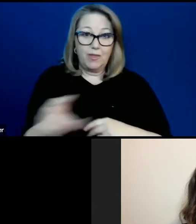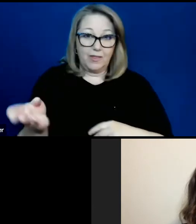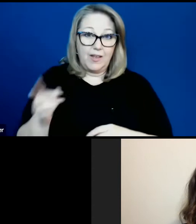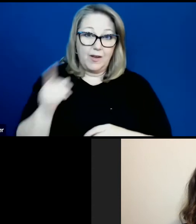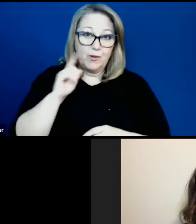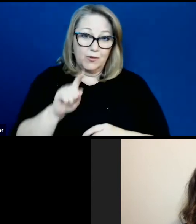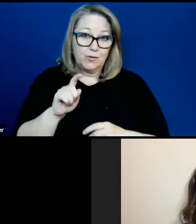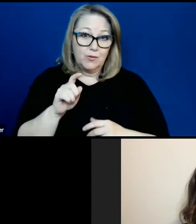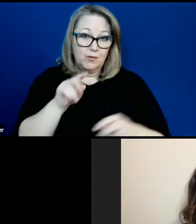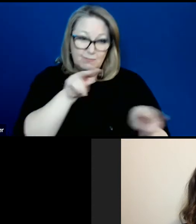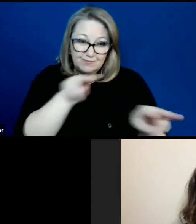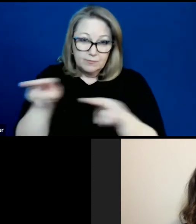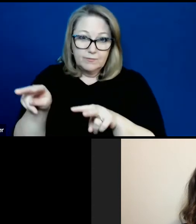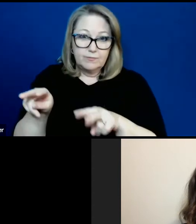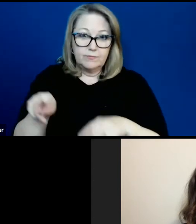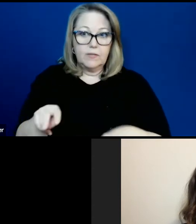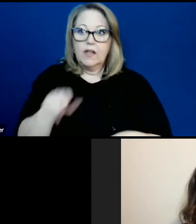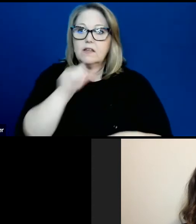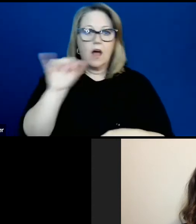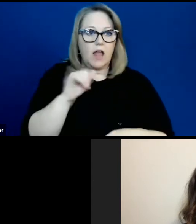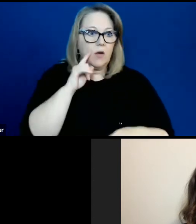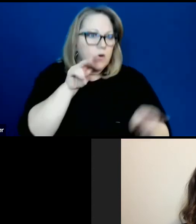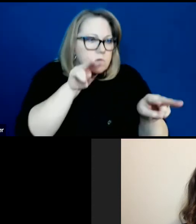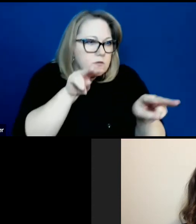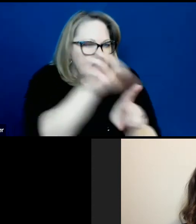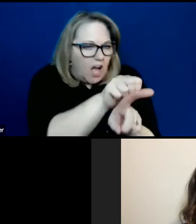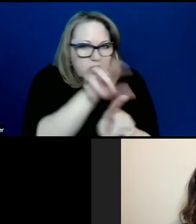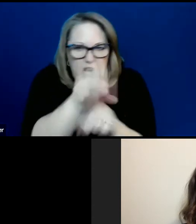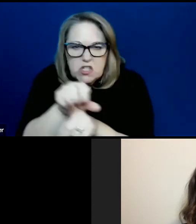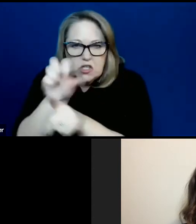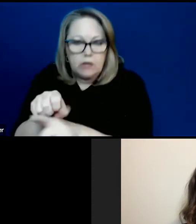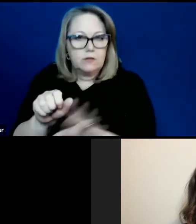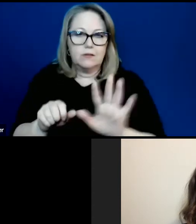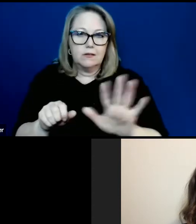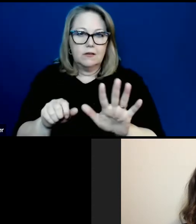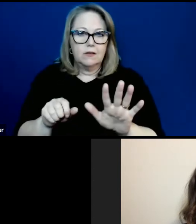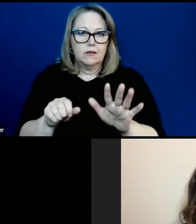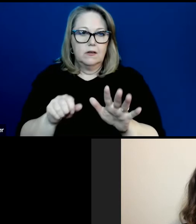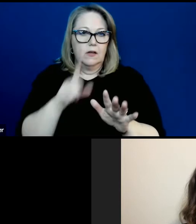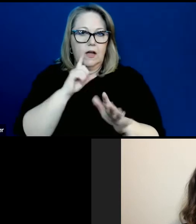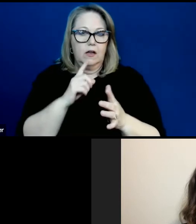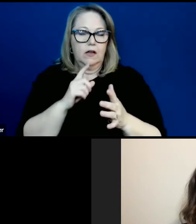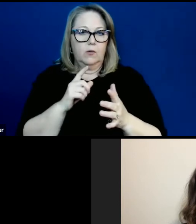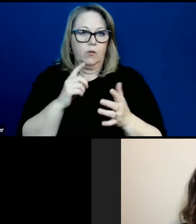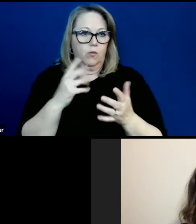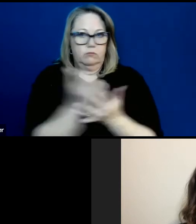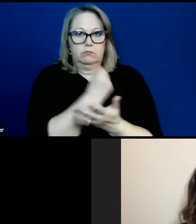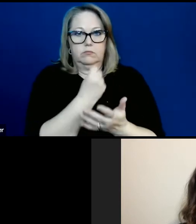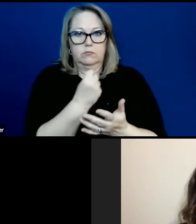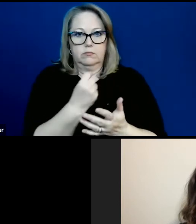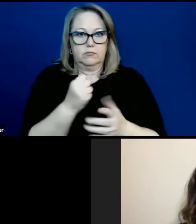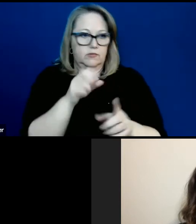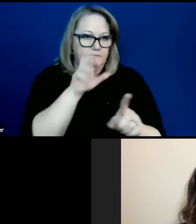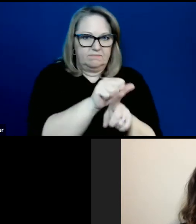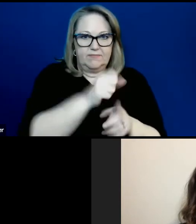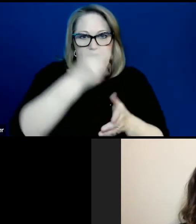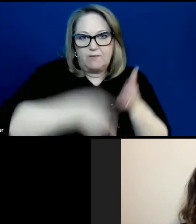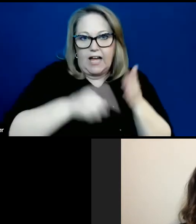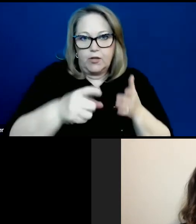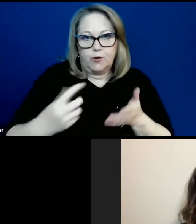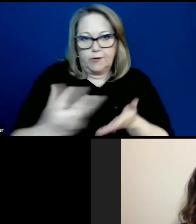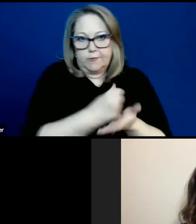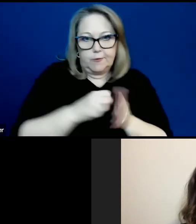an idea of playing gotcha or a loophole or take advantage of the night and make money. It's not worth it to take advantage of the